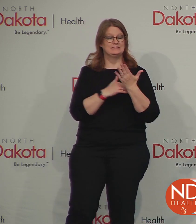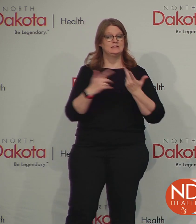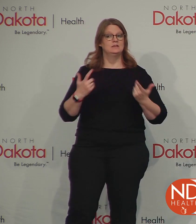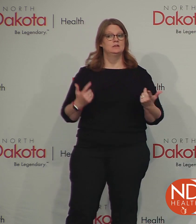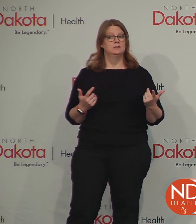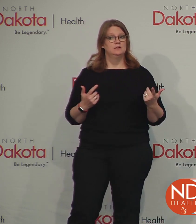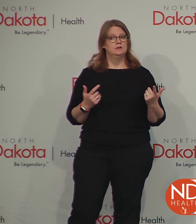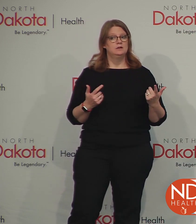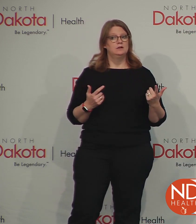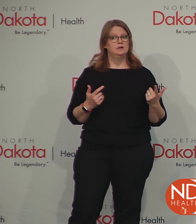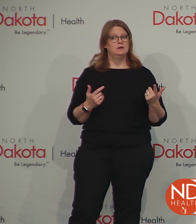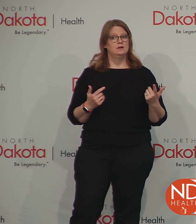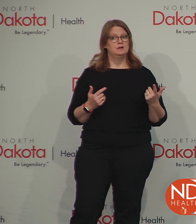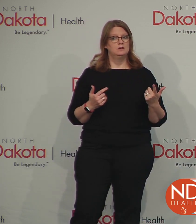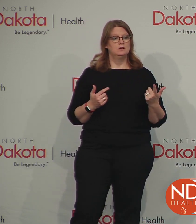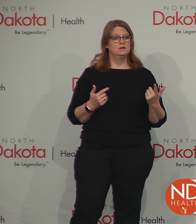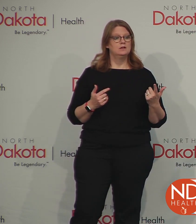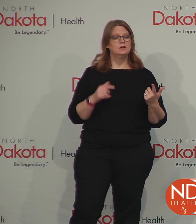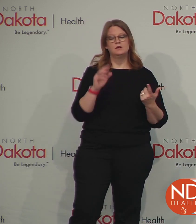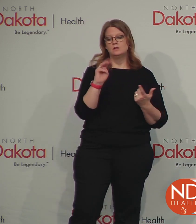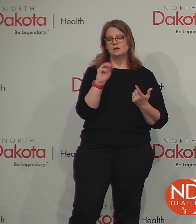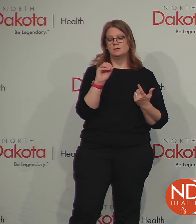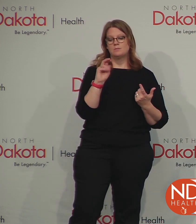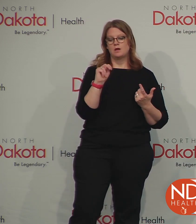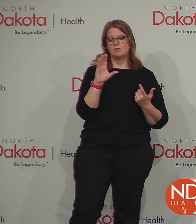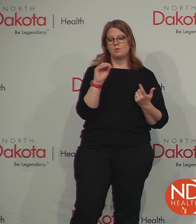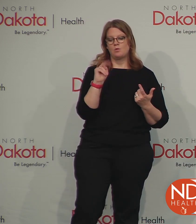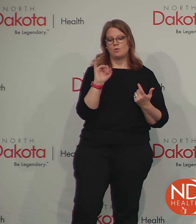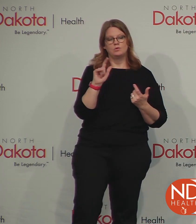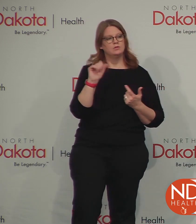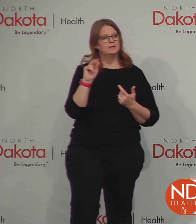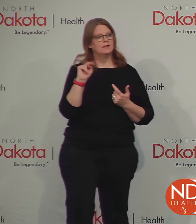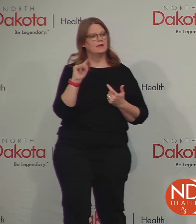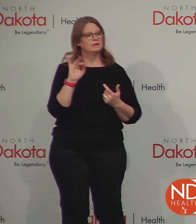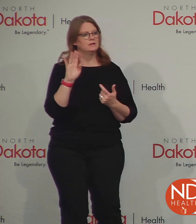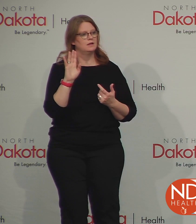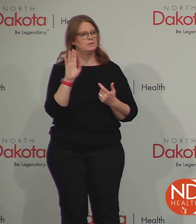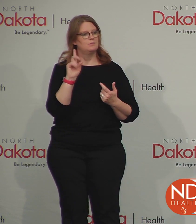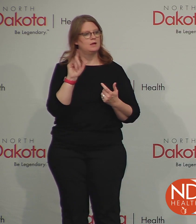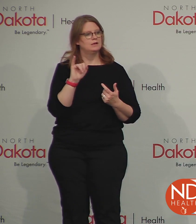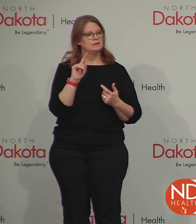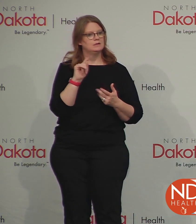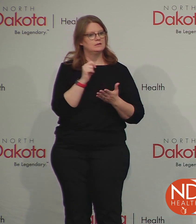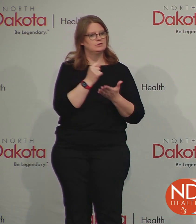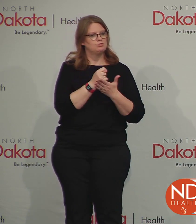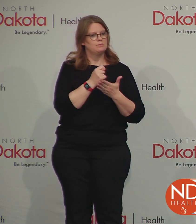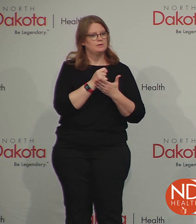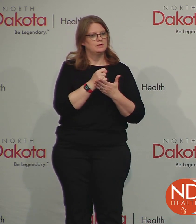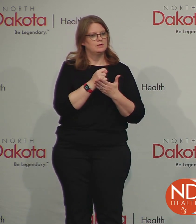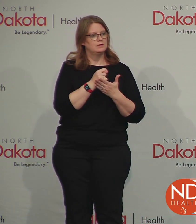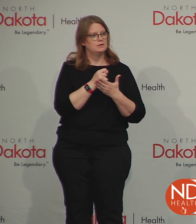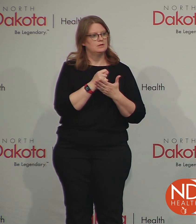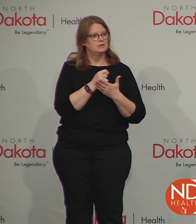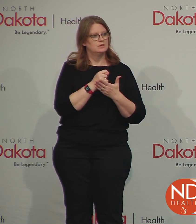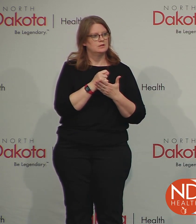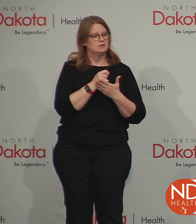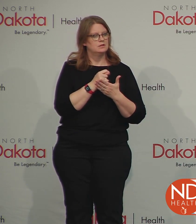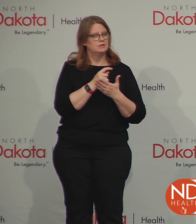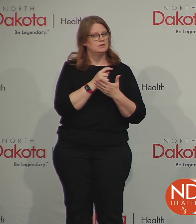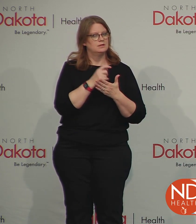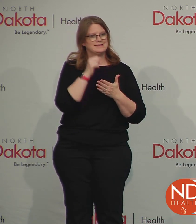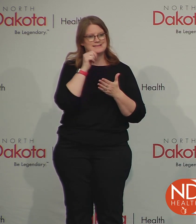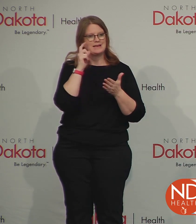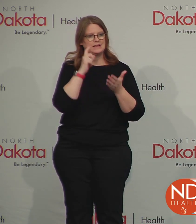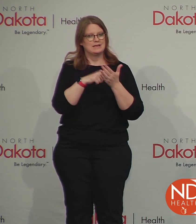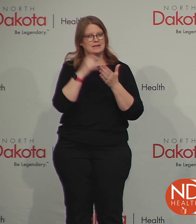for monoclonal antibody treatment, that is not indicated if you are hospitalized.